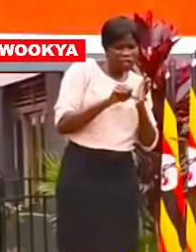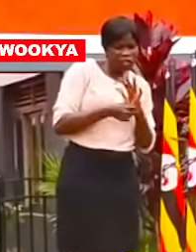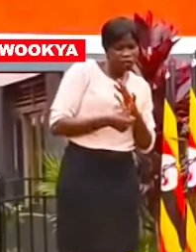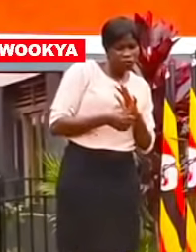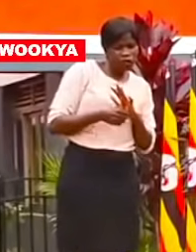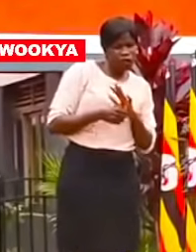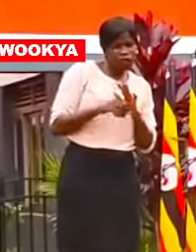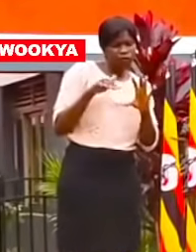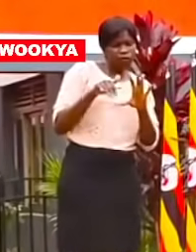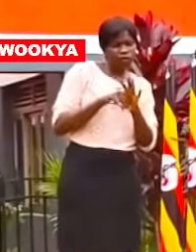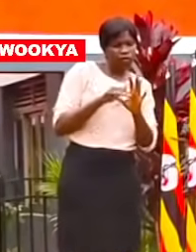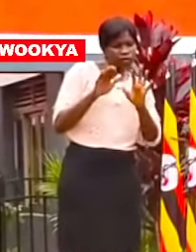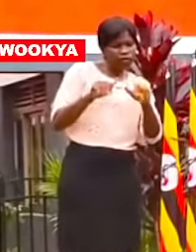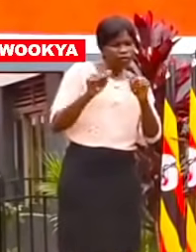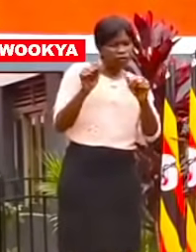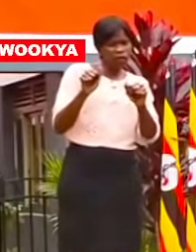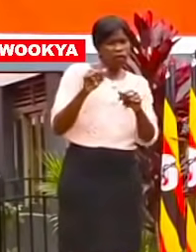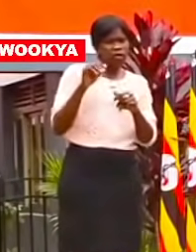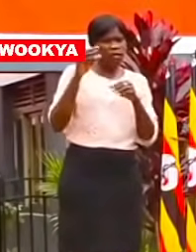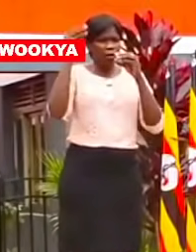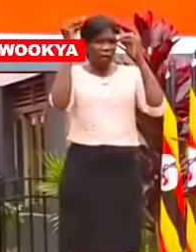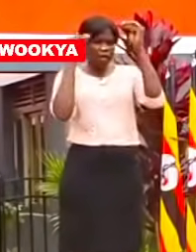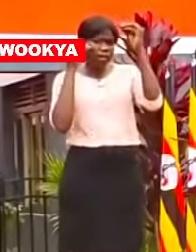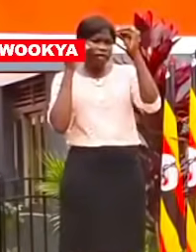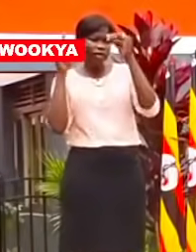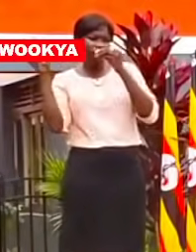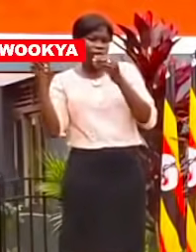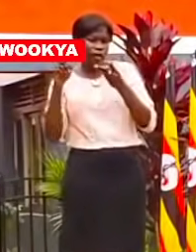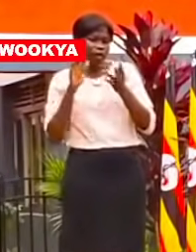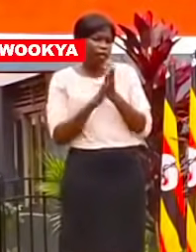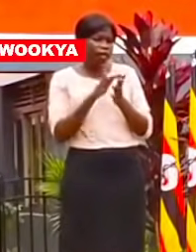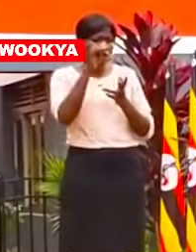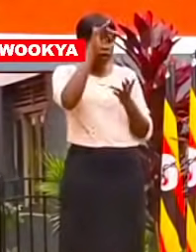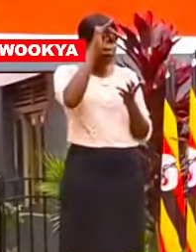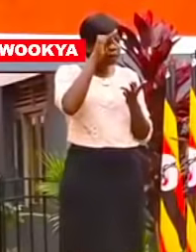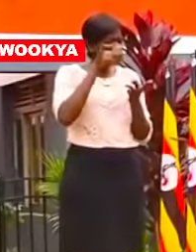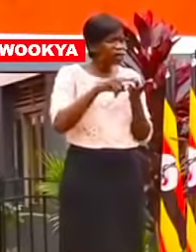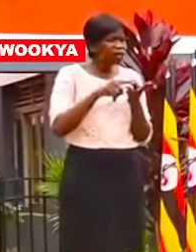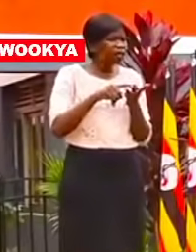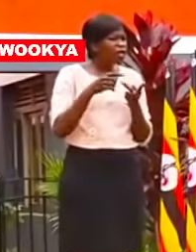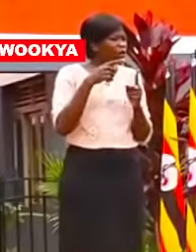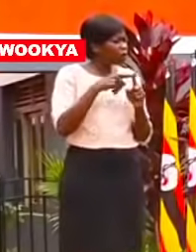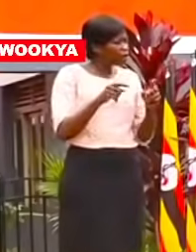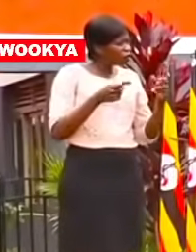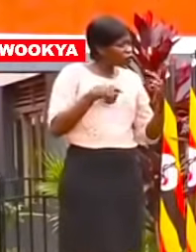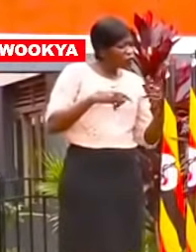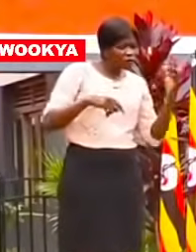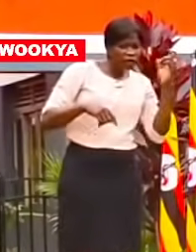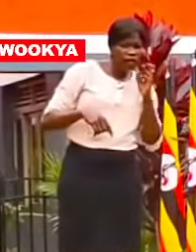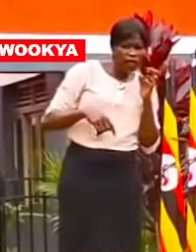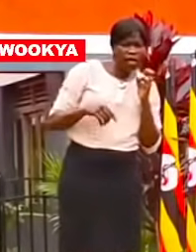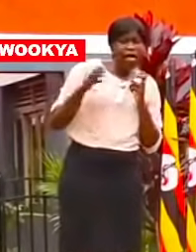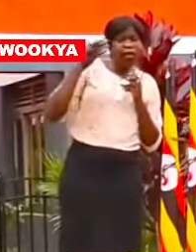Segiri, naye ate waliyo abasibe abalala oba oliawo ensangi